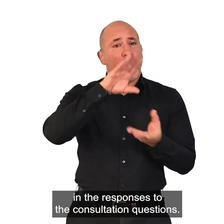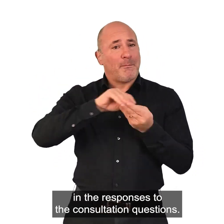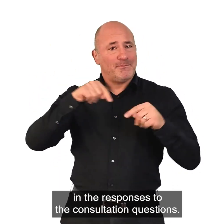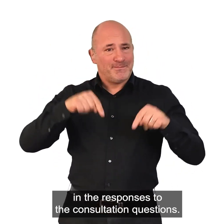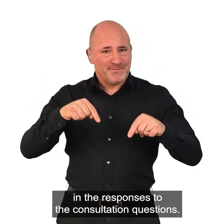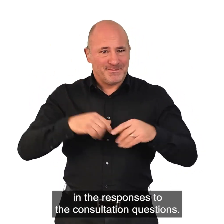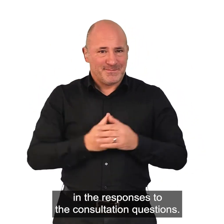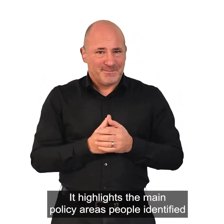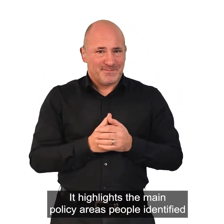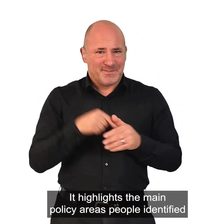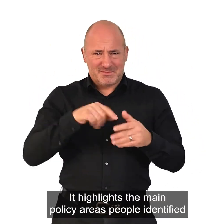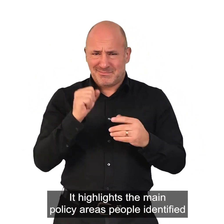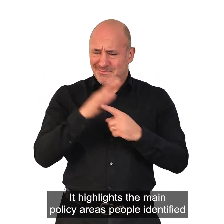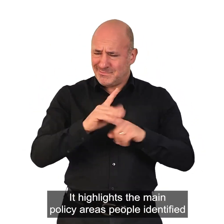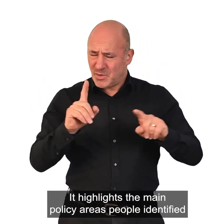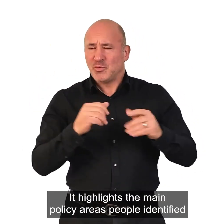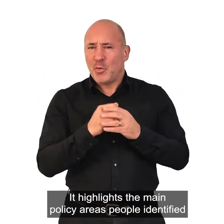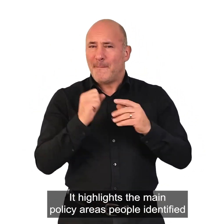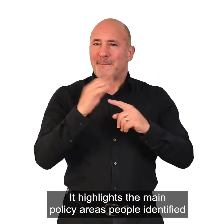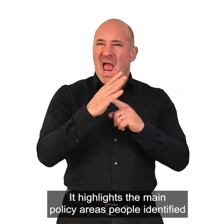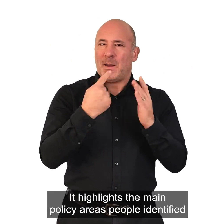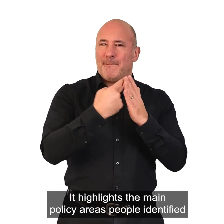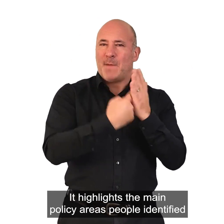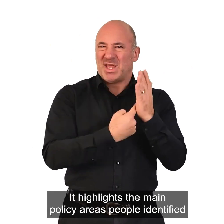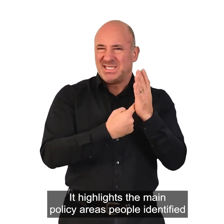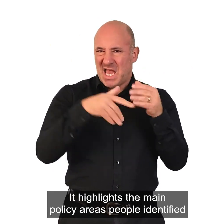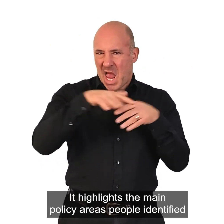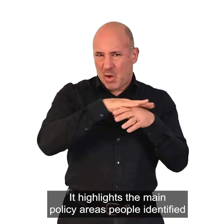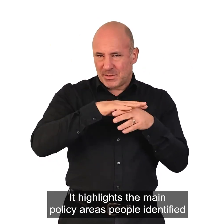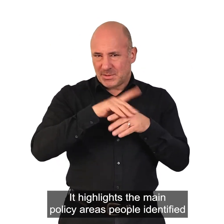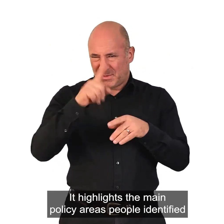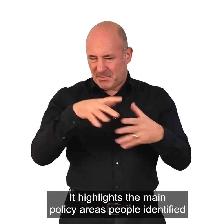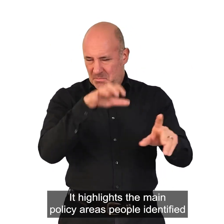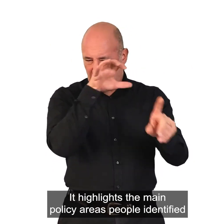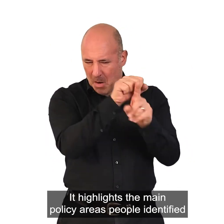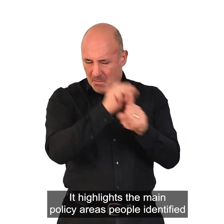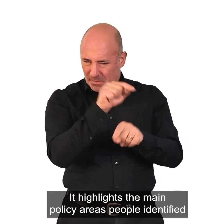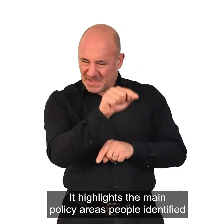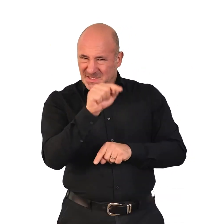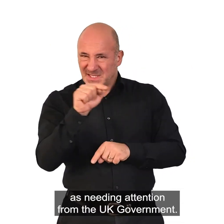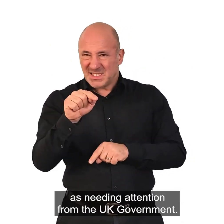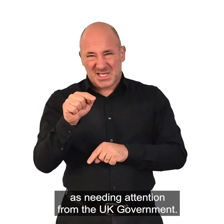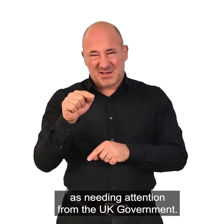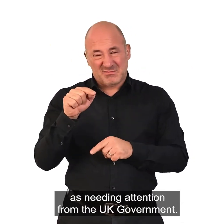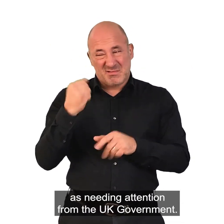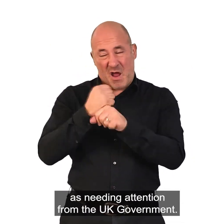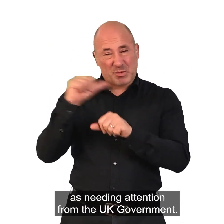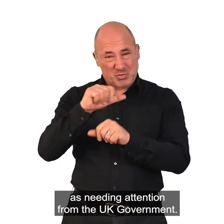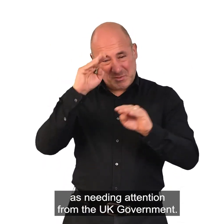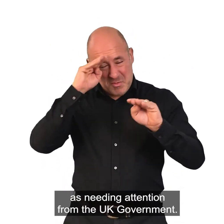questions. It highlights the main policy areas people identified as needing attention from